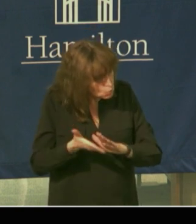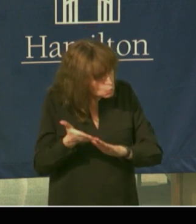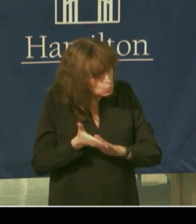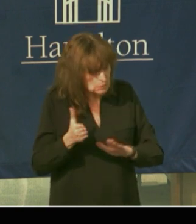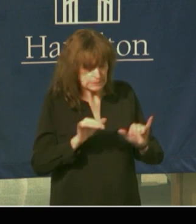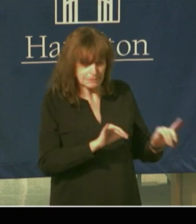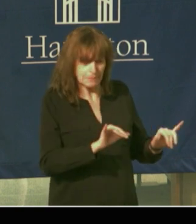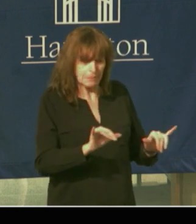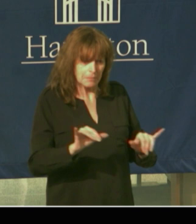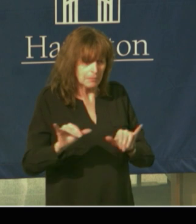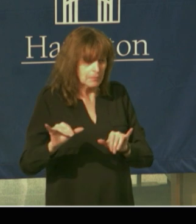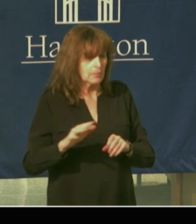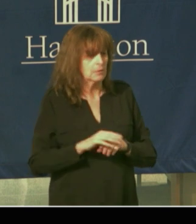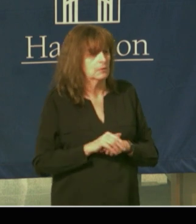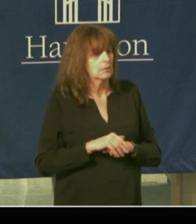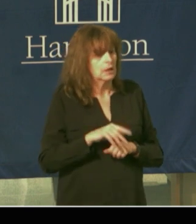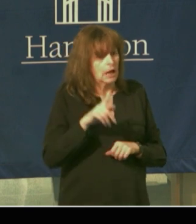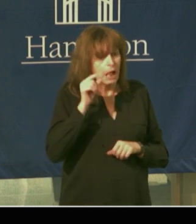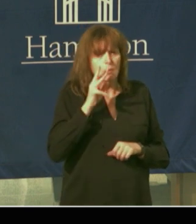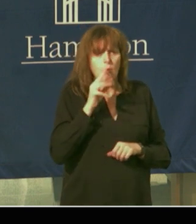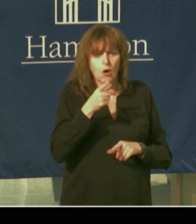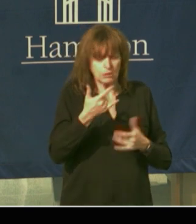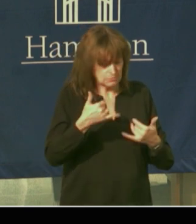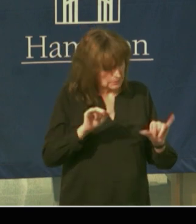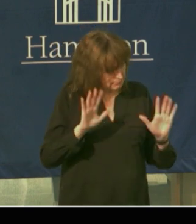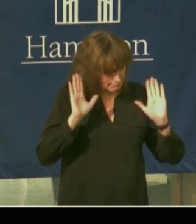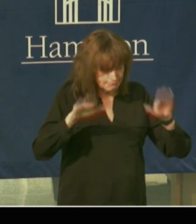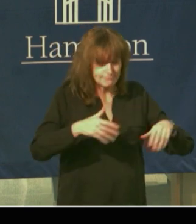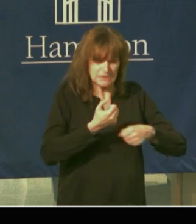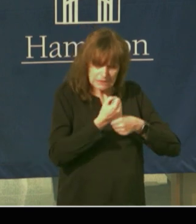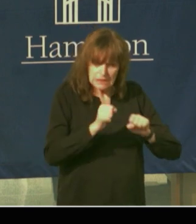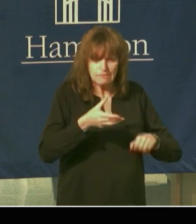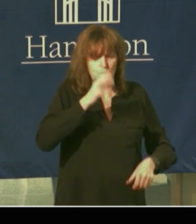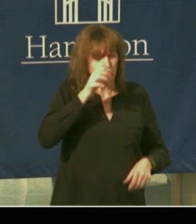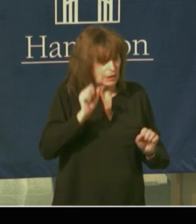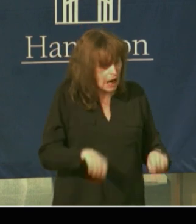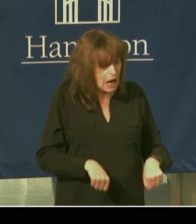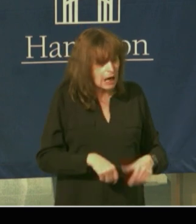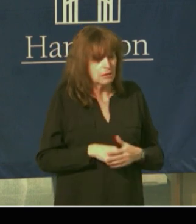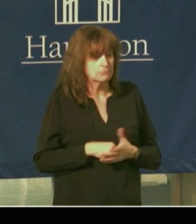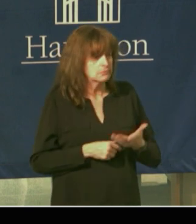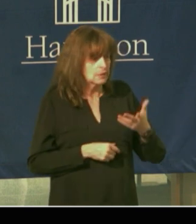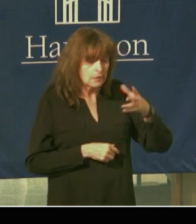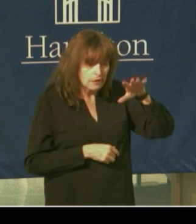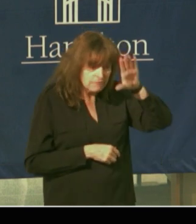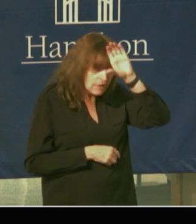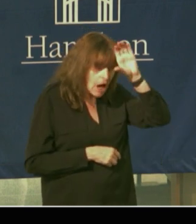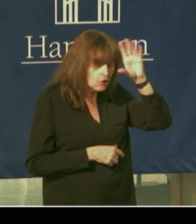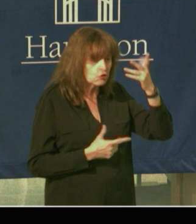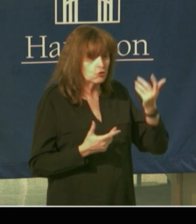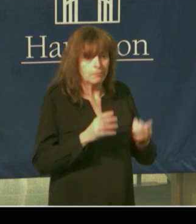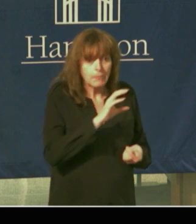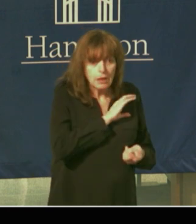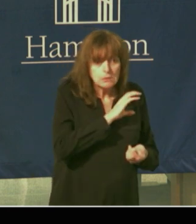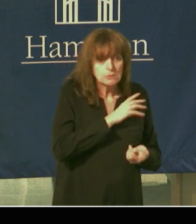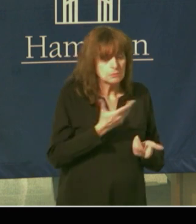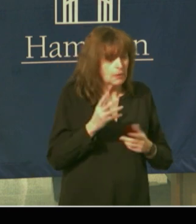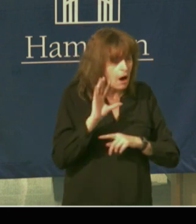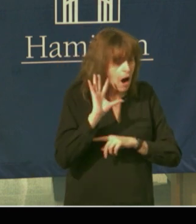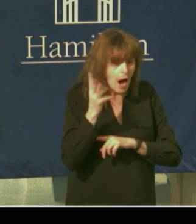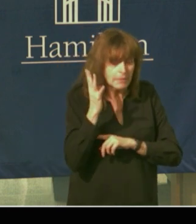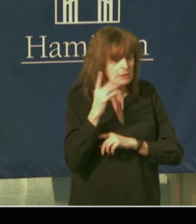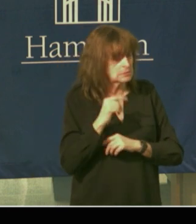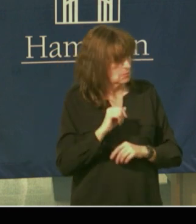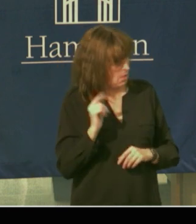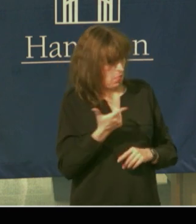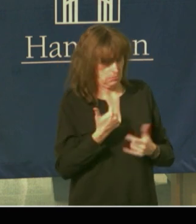great Hamilton water to your heart's content. Our emergency services, police, fire, and paramedics are there at your call. And so when people